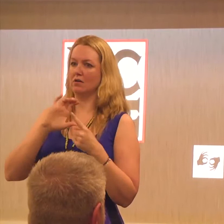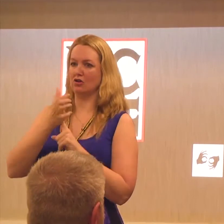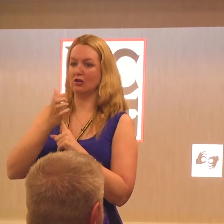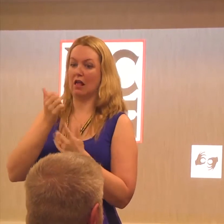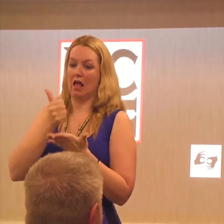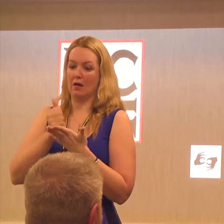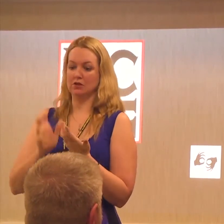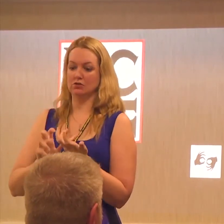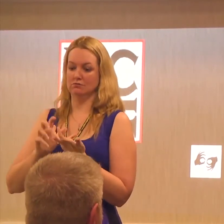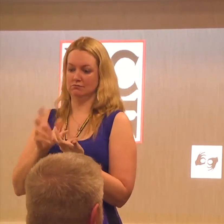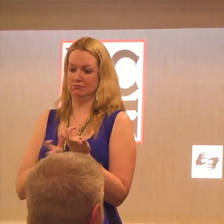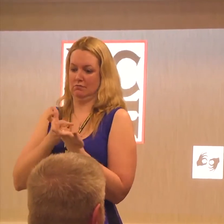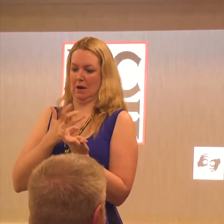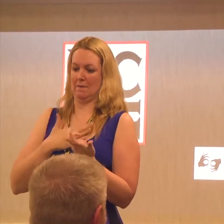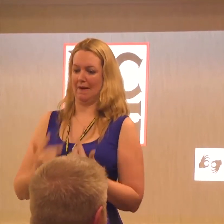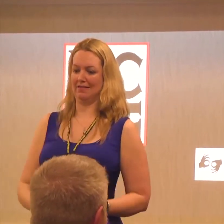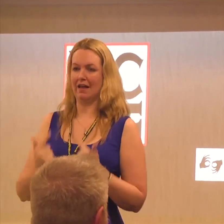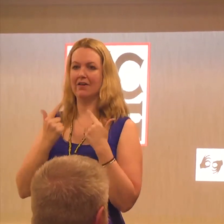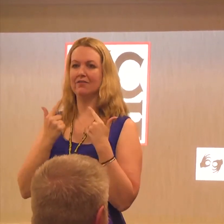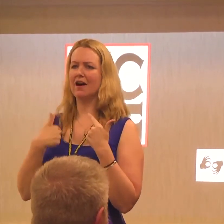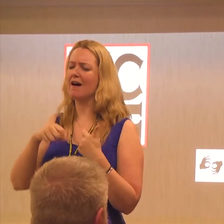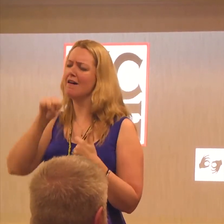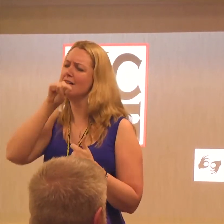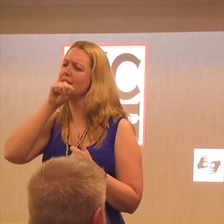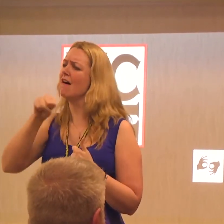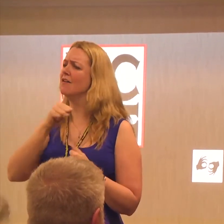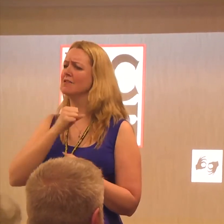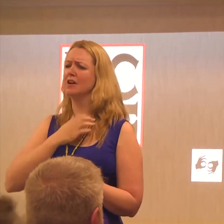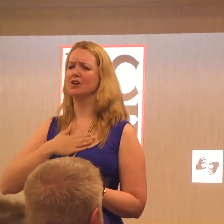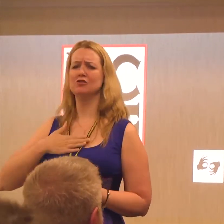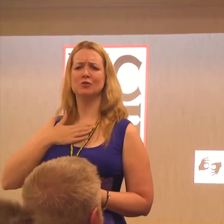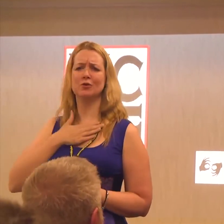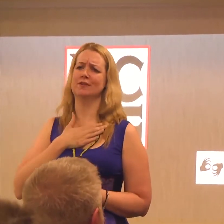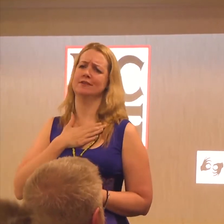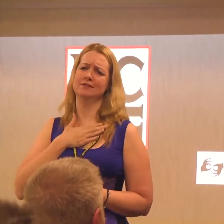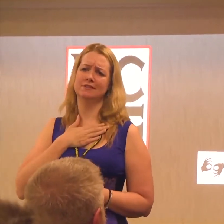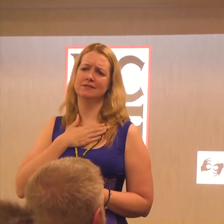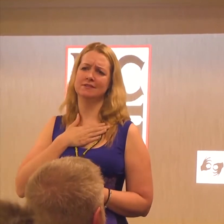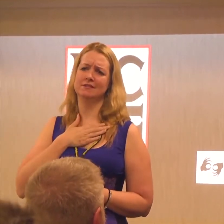life, a life that I love and I enjoy.